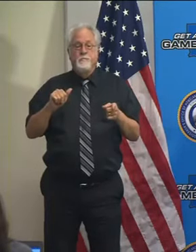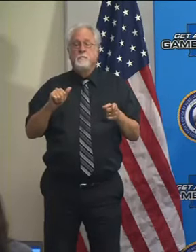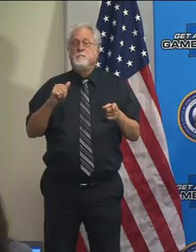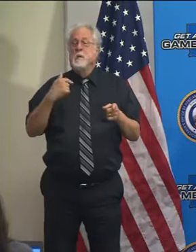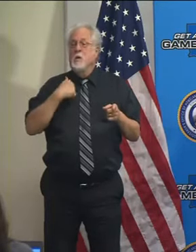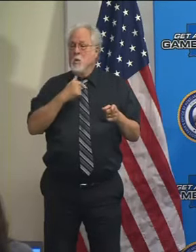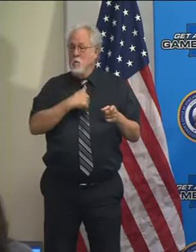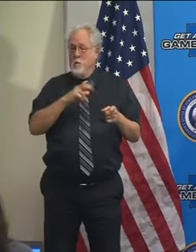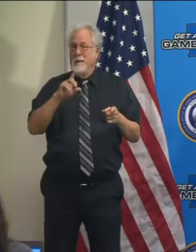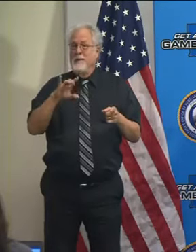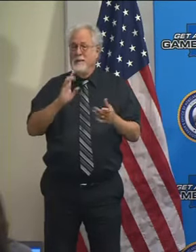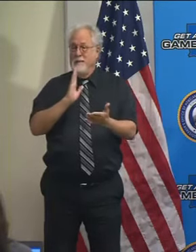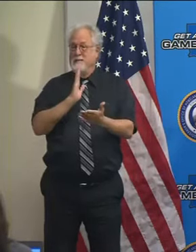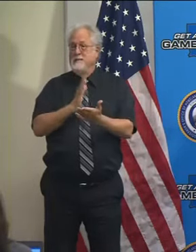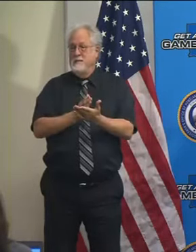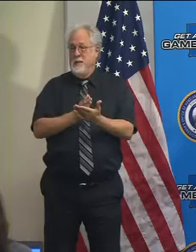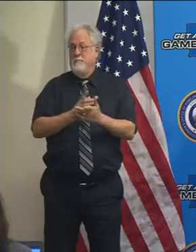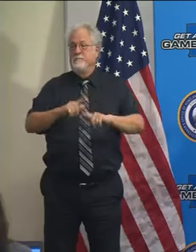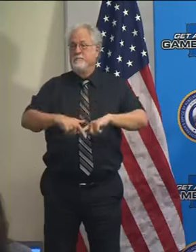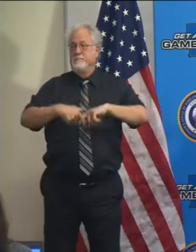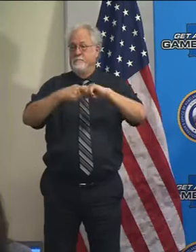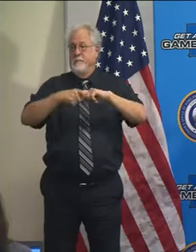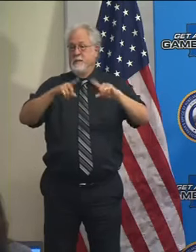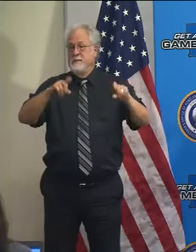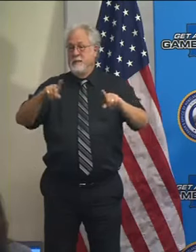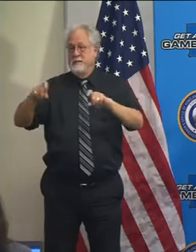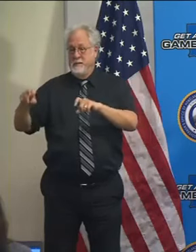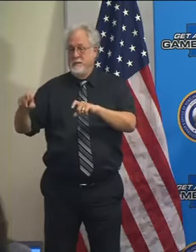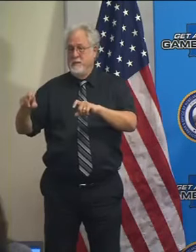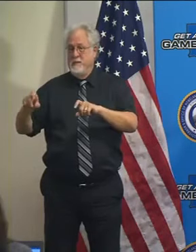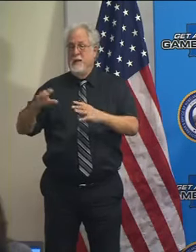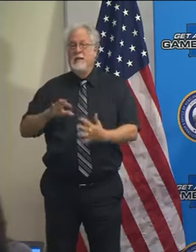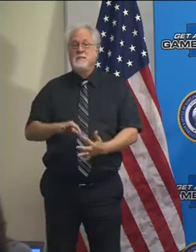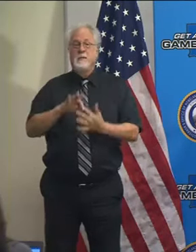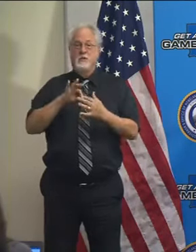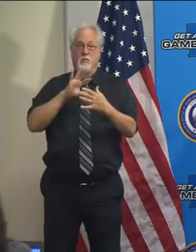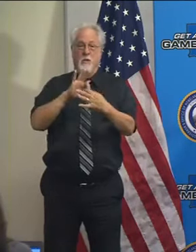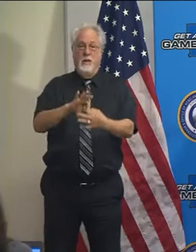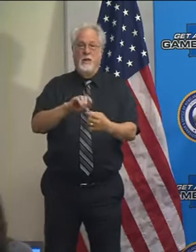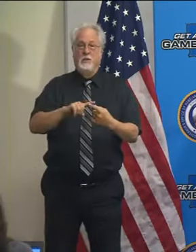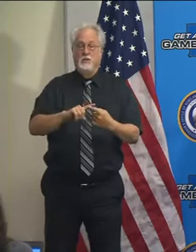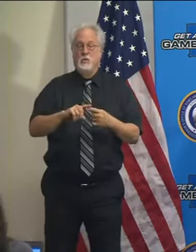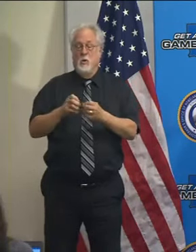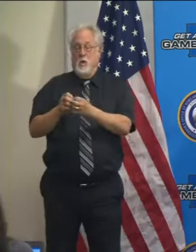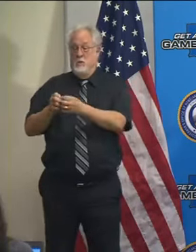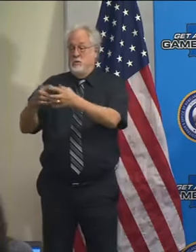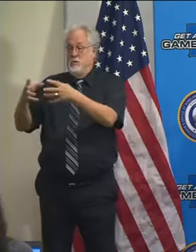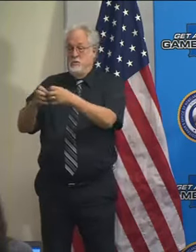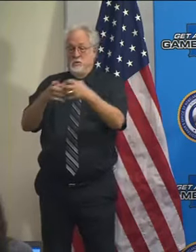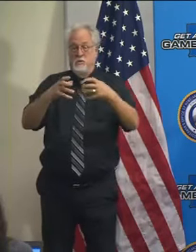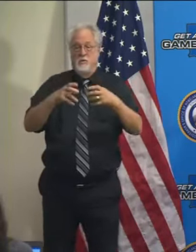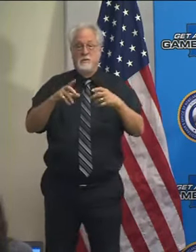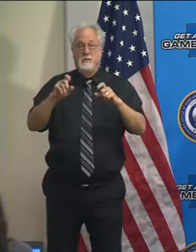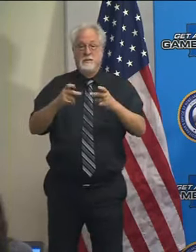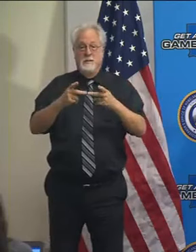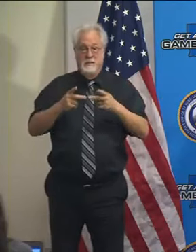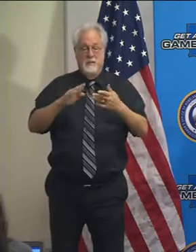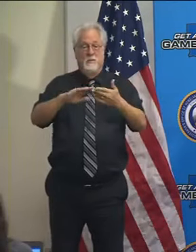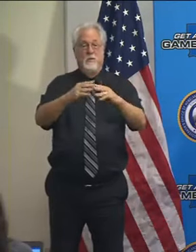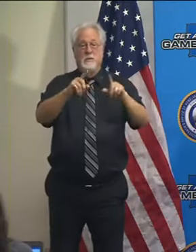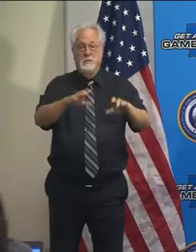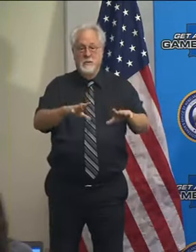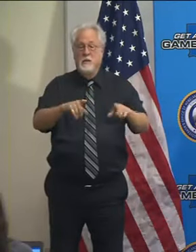did stop much of our testing in the state of Louisiana, especially as it relates to our surge testing sites, our community testing sites, some